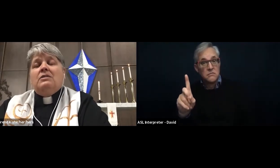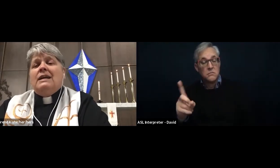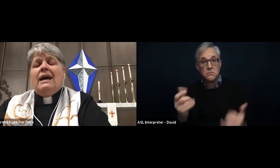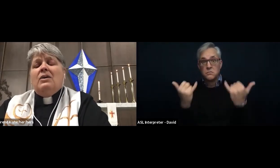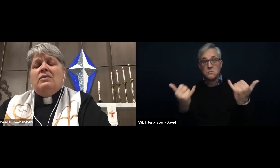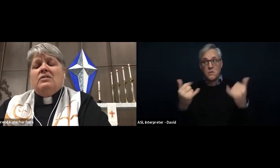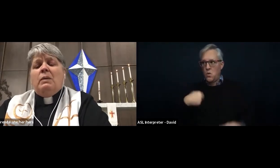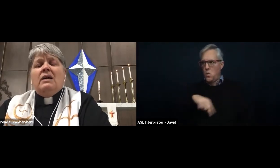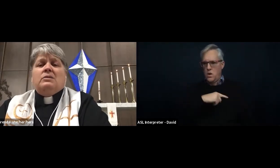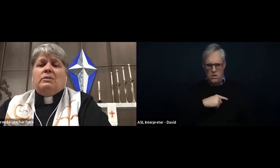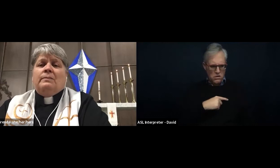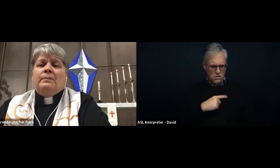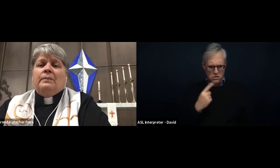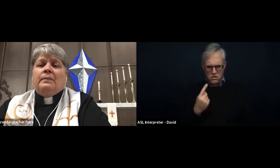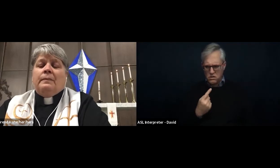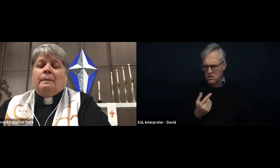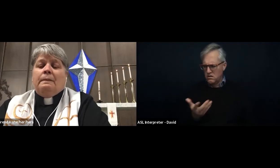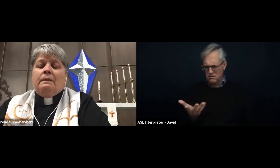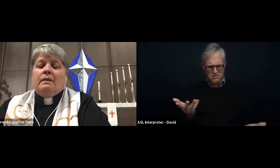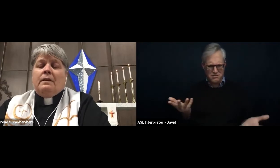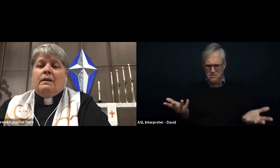and wondering how this is possible.